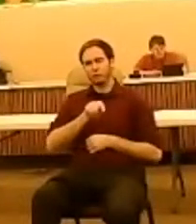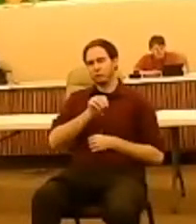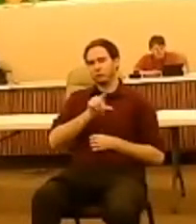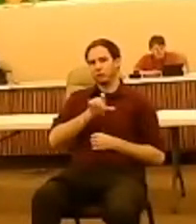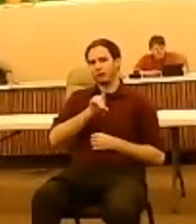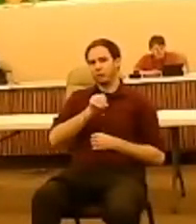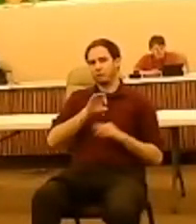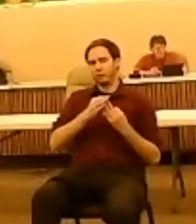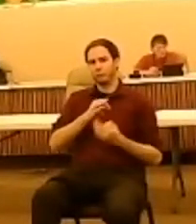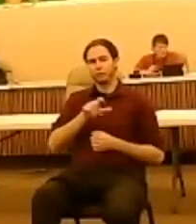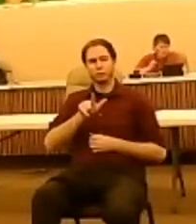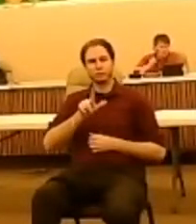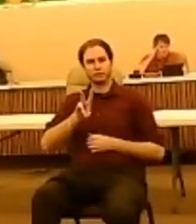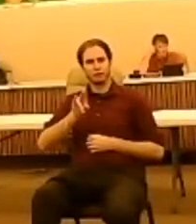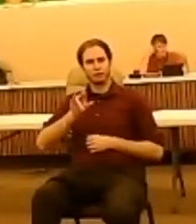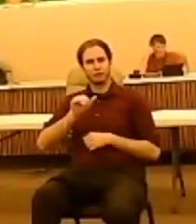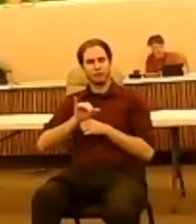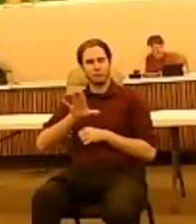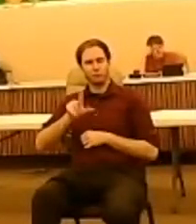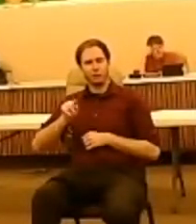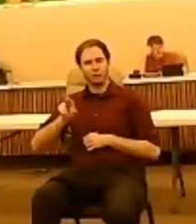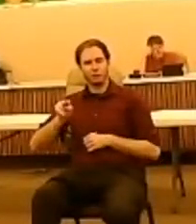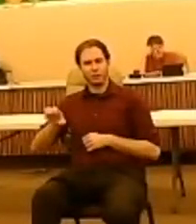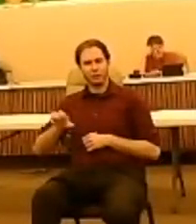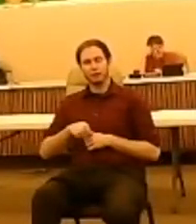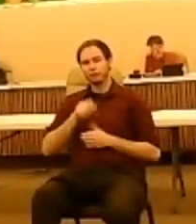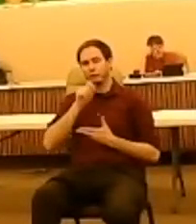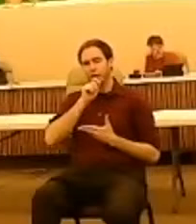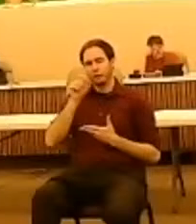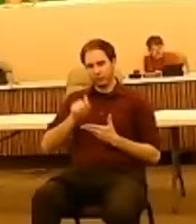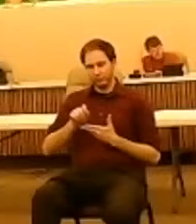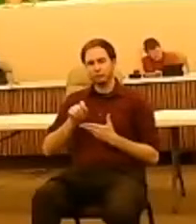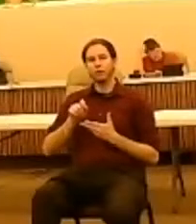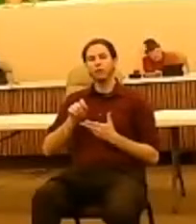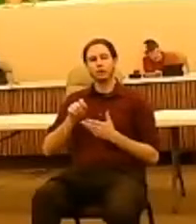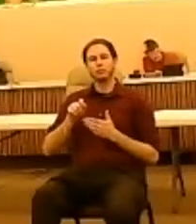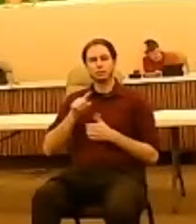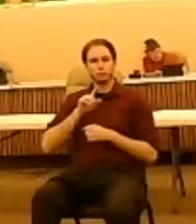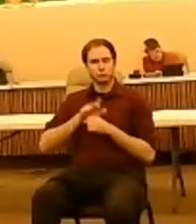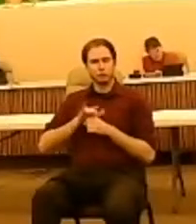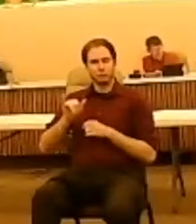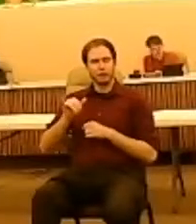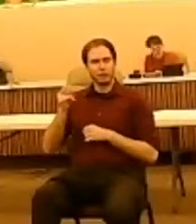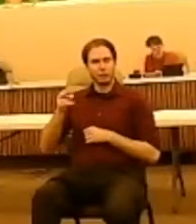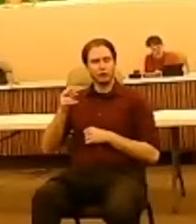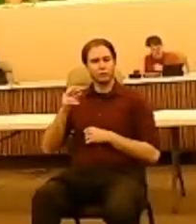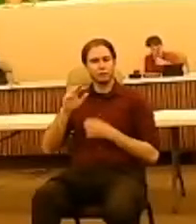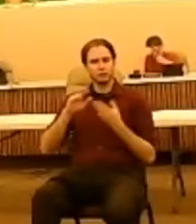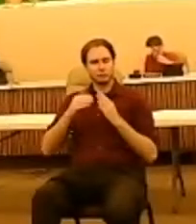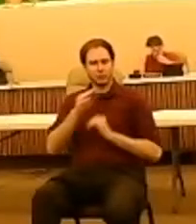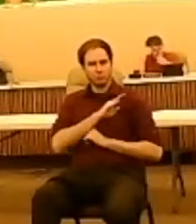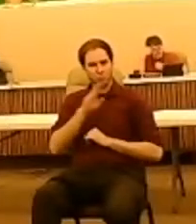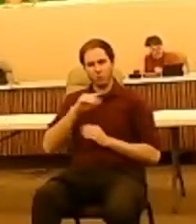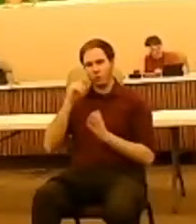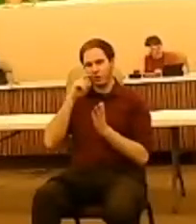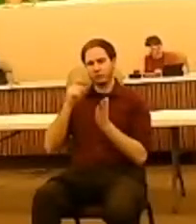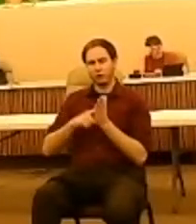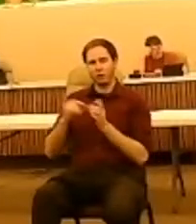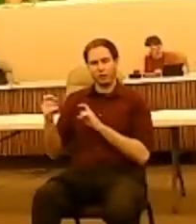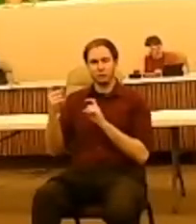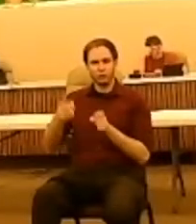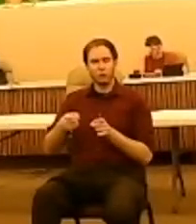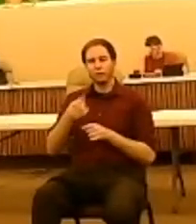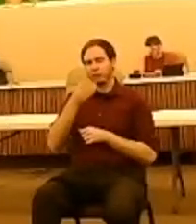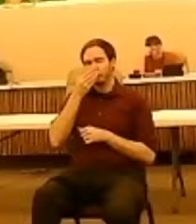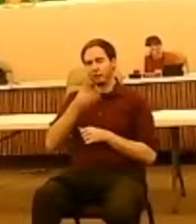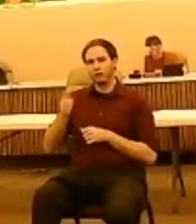family, 27 Night Frost Lane. Therefore, be it resolved that the Henrietta Town Board acknowledges this donation and thanks the